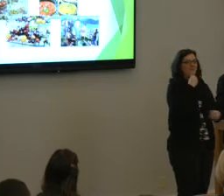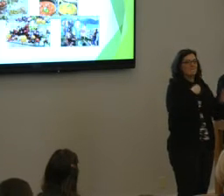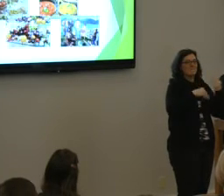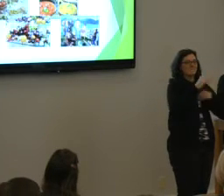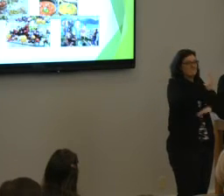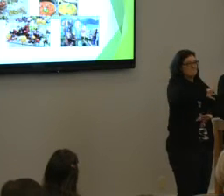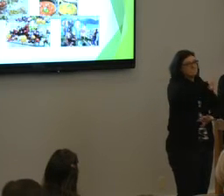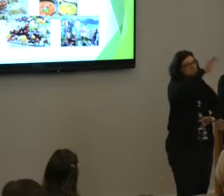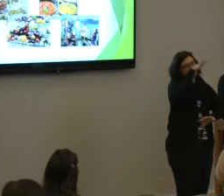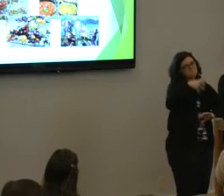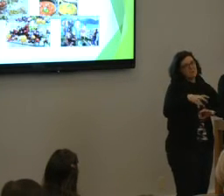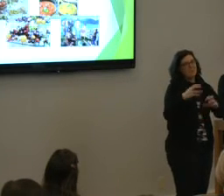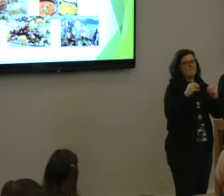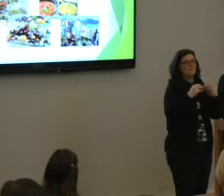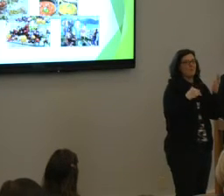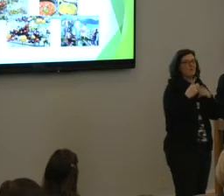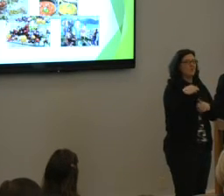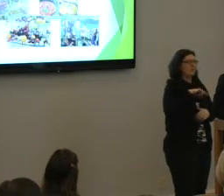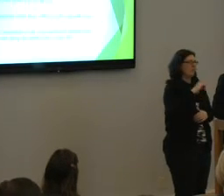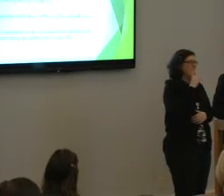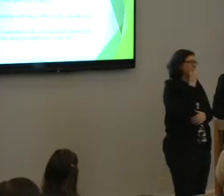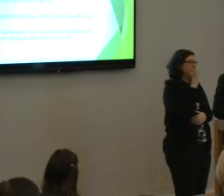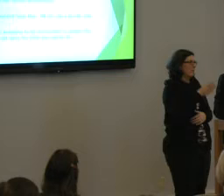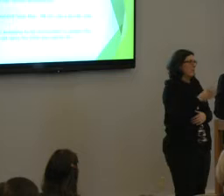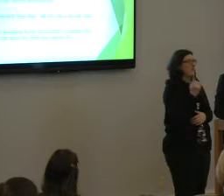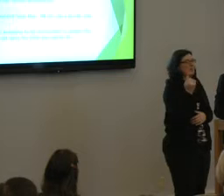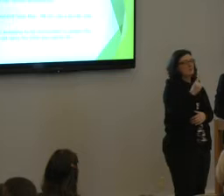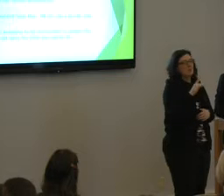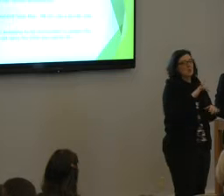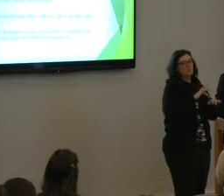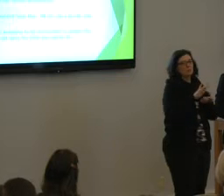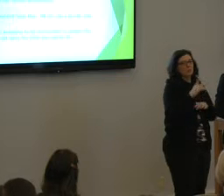than you think it's going to be. And there's always room for more.